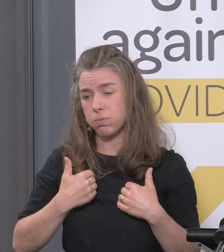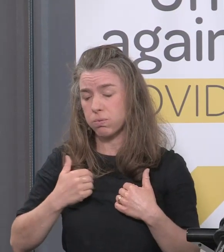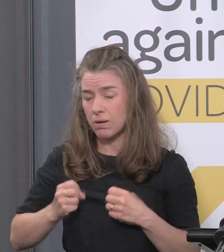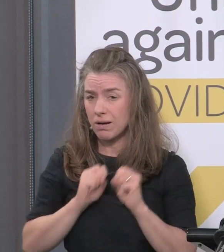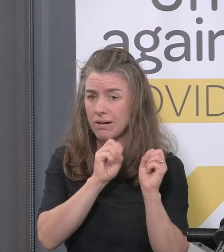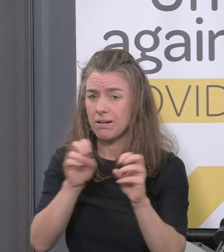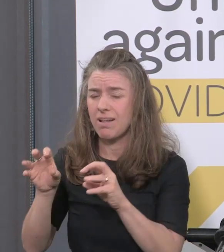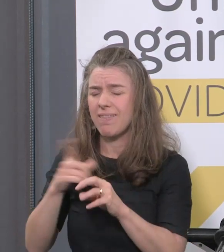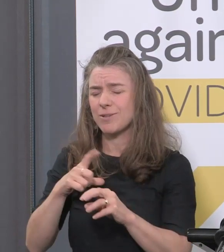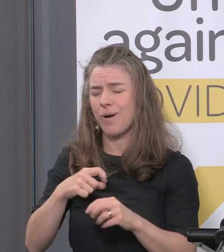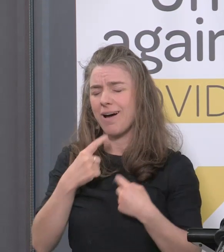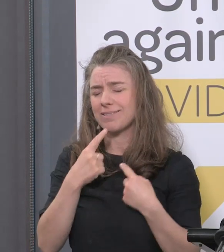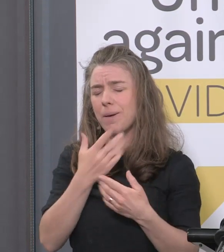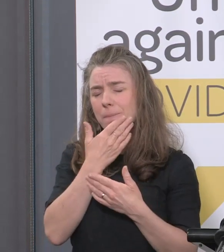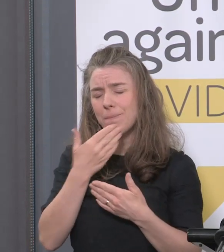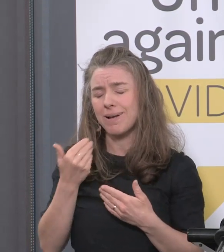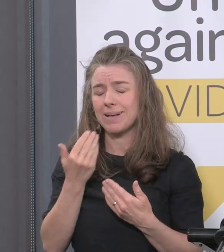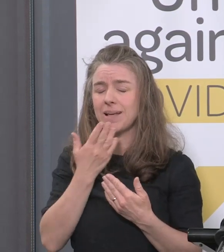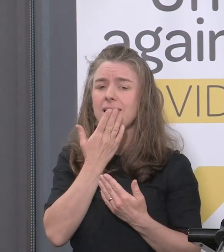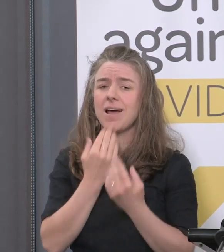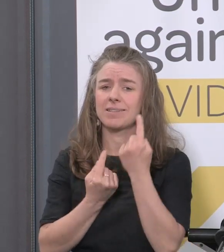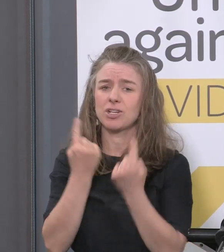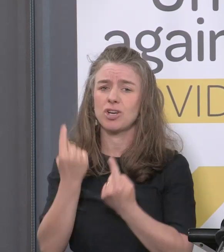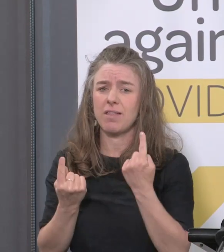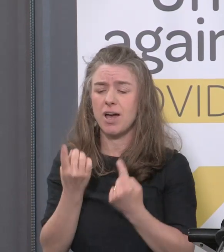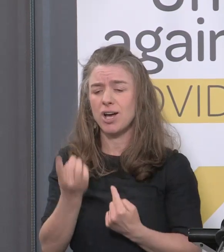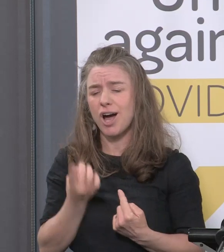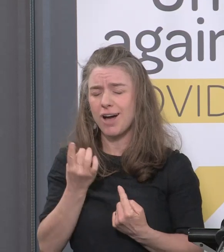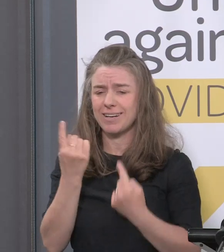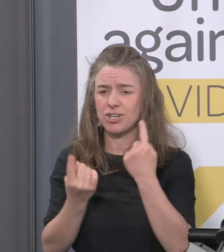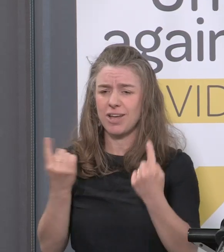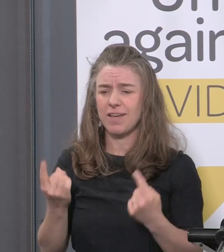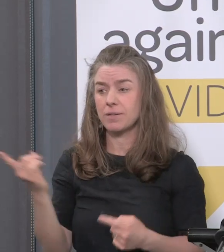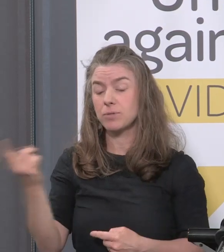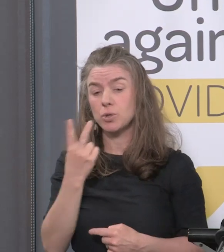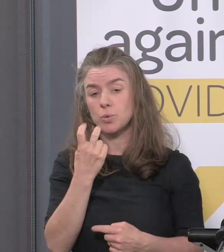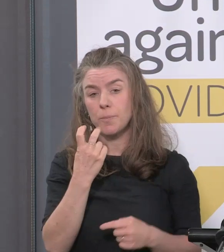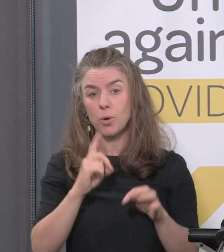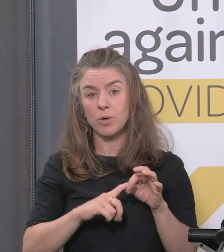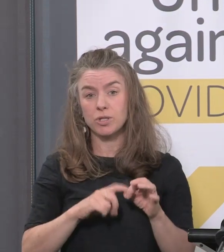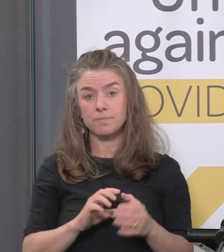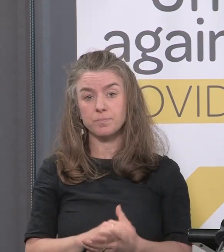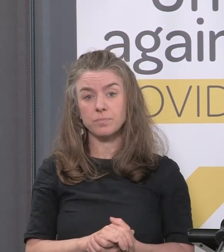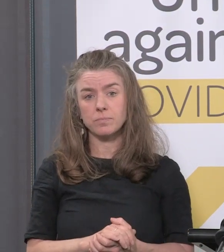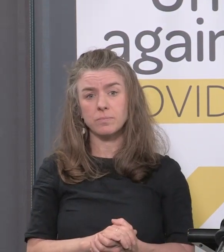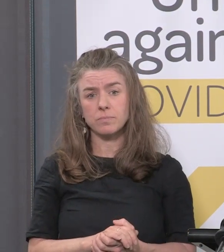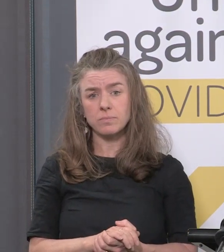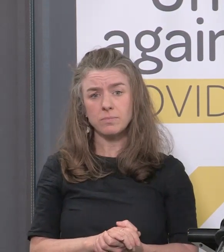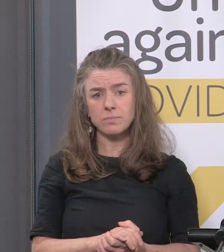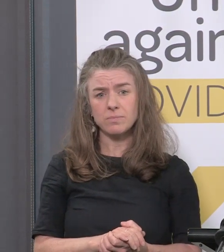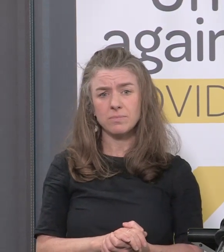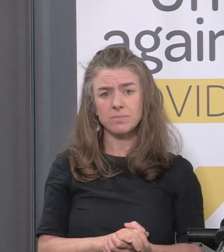be kind message. So hopefully people do that. Would you be advising people to, go out and get